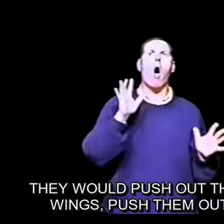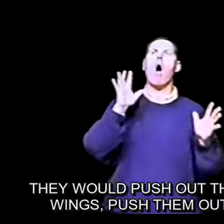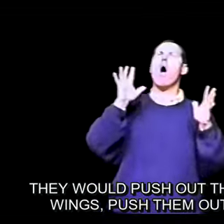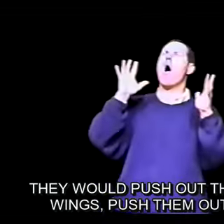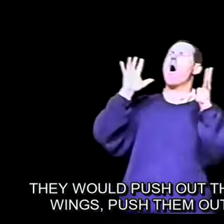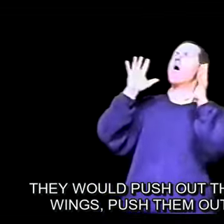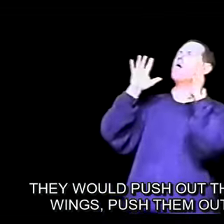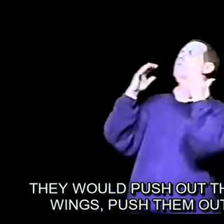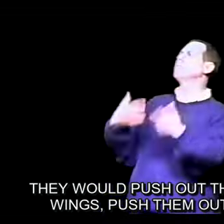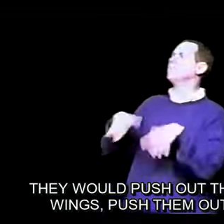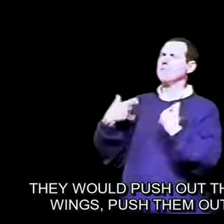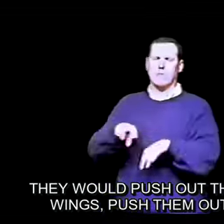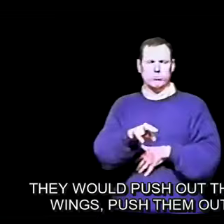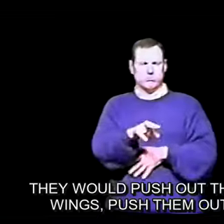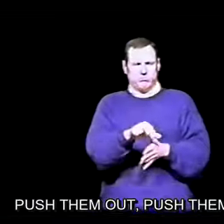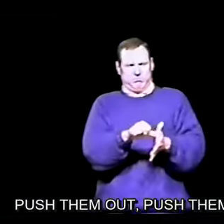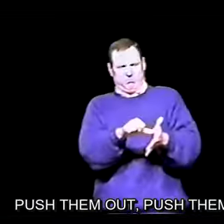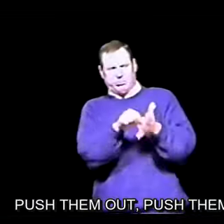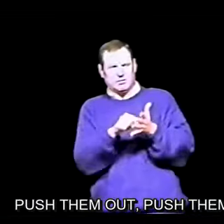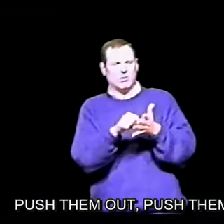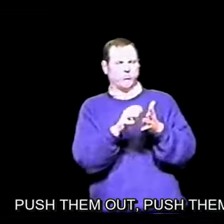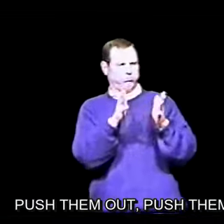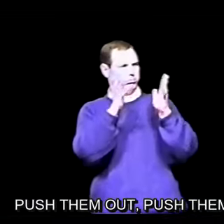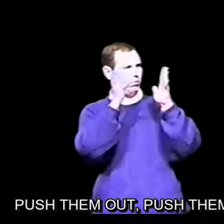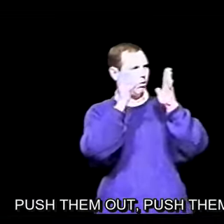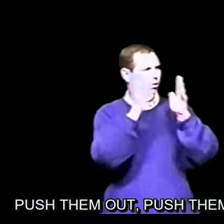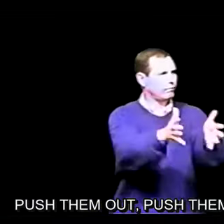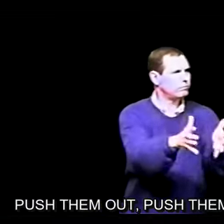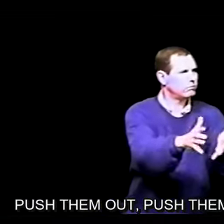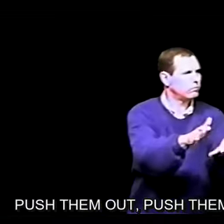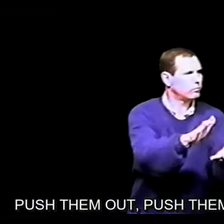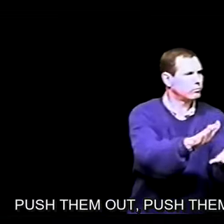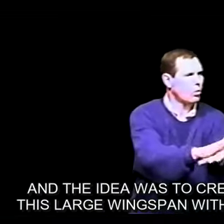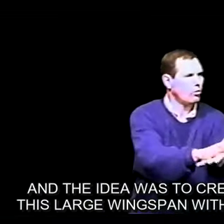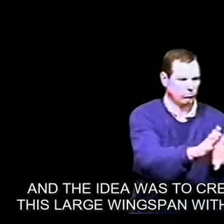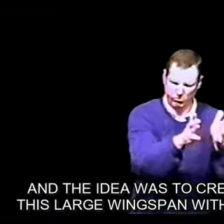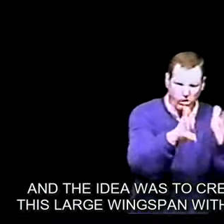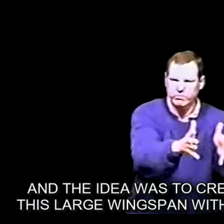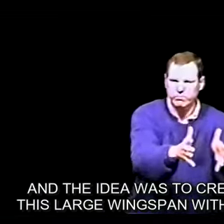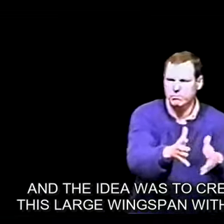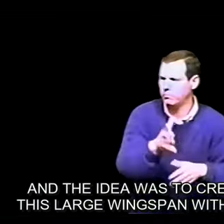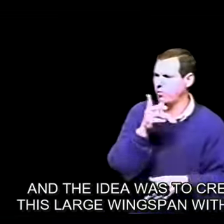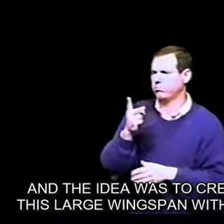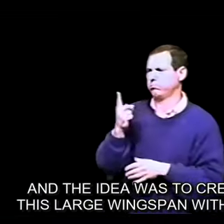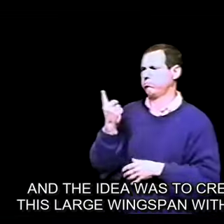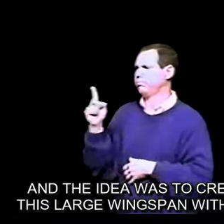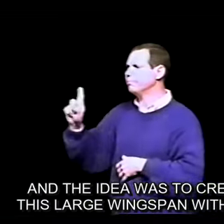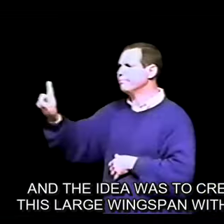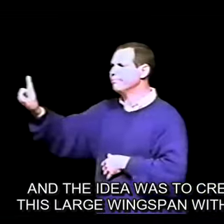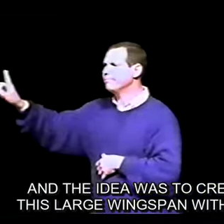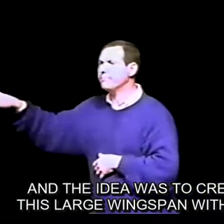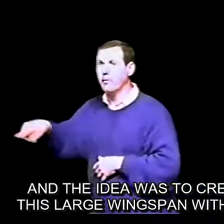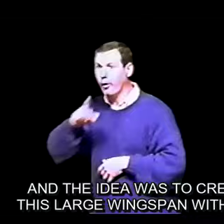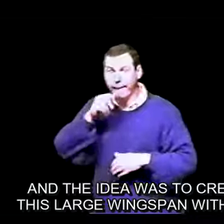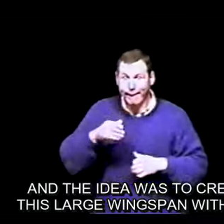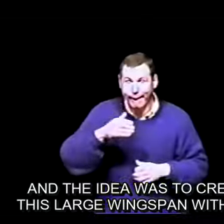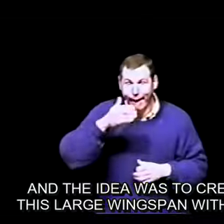wings, push them out, push them out, push them out. And the idea was to create